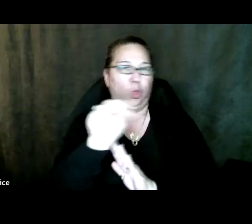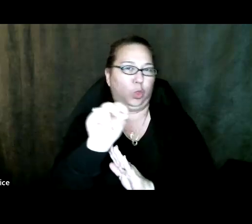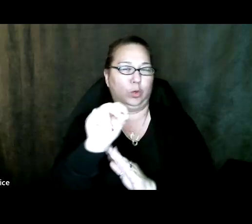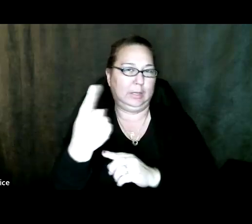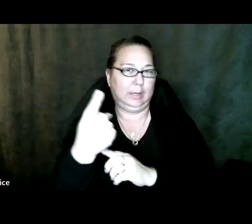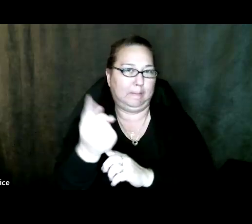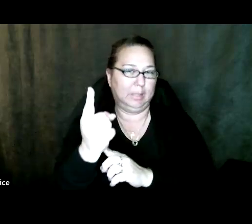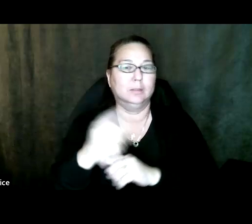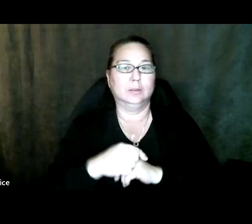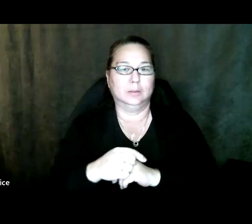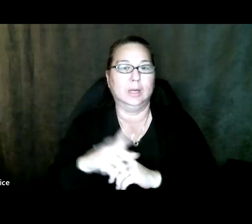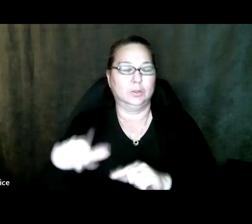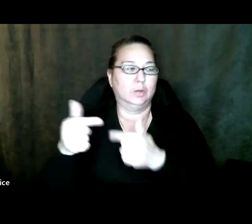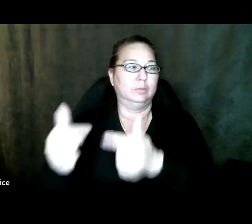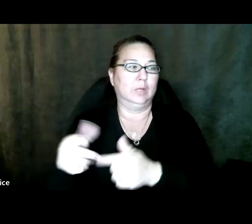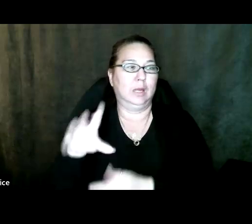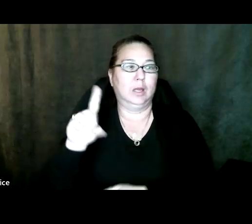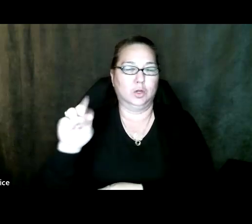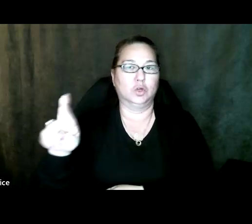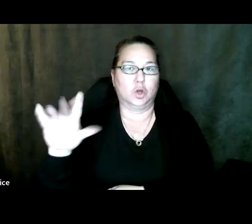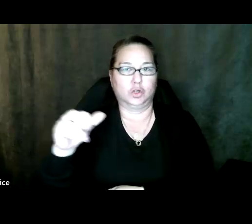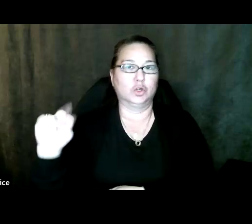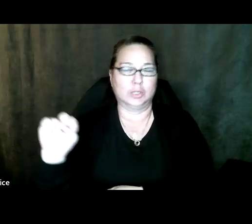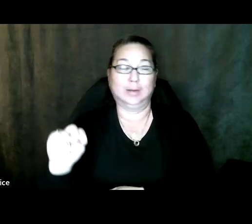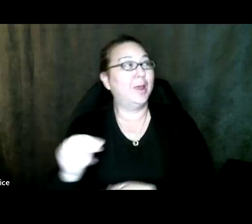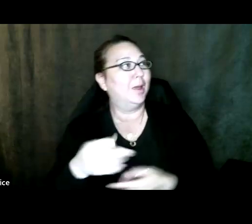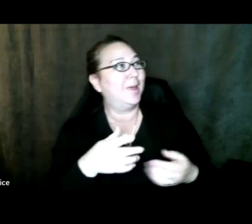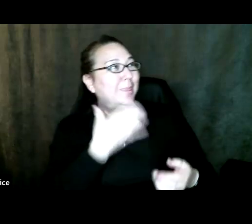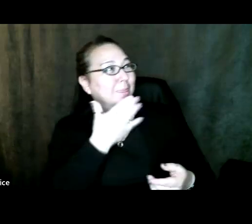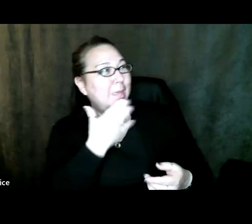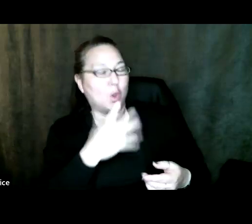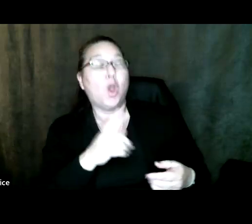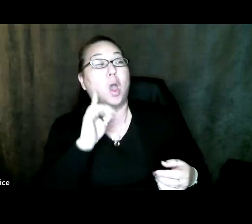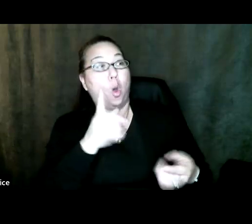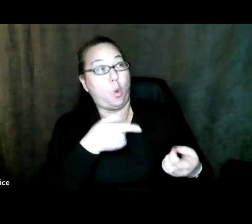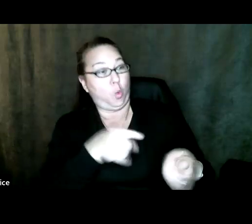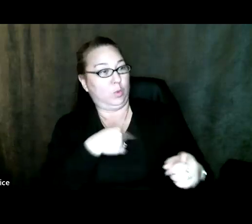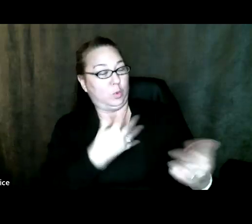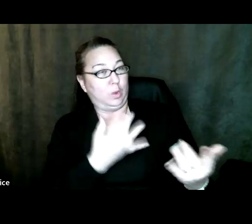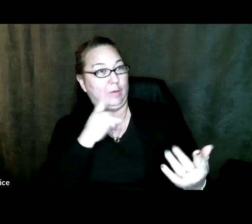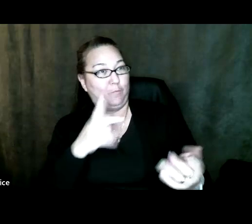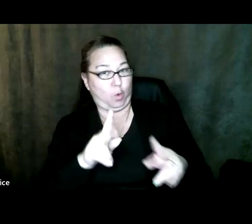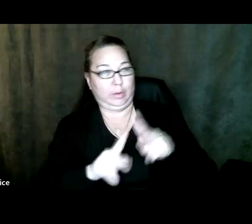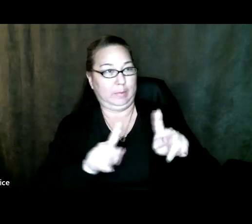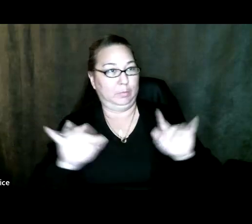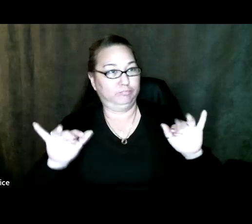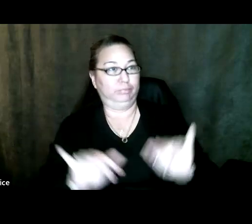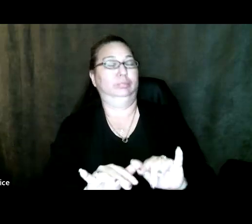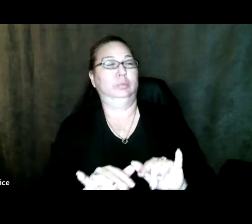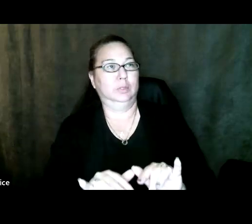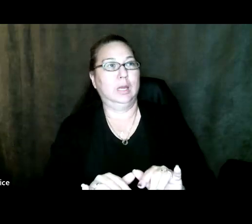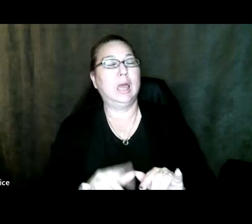you, Chair. As the team makes their way up here, my team is here this evening to give the first